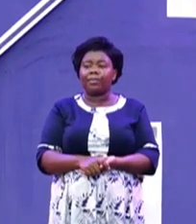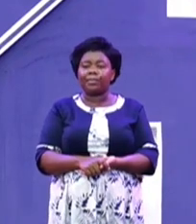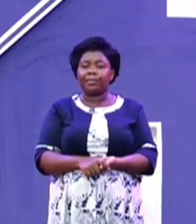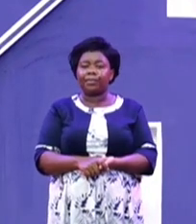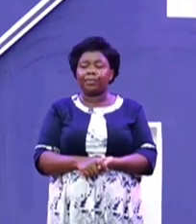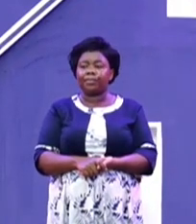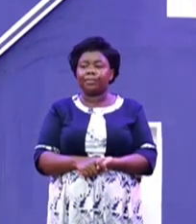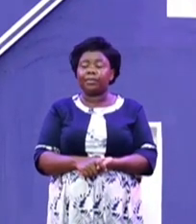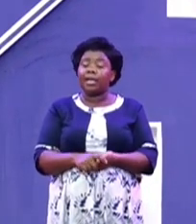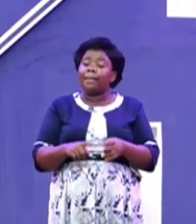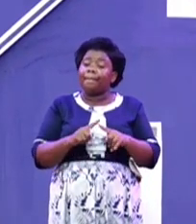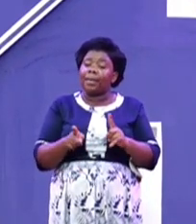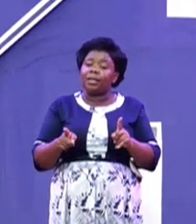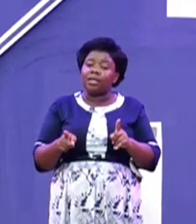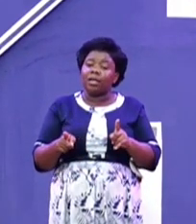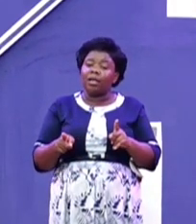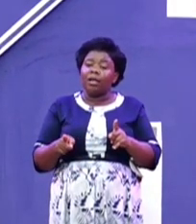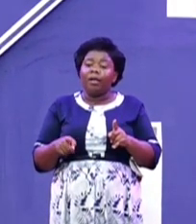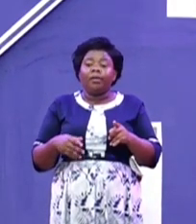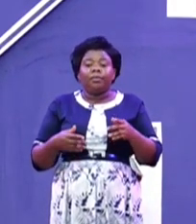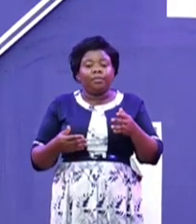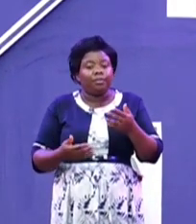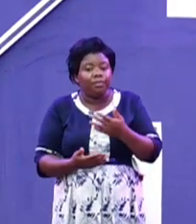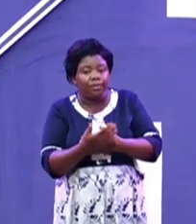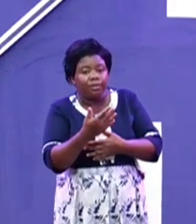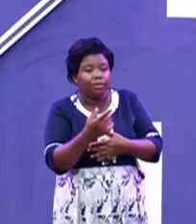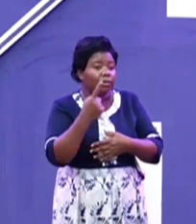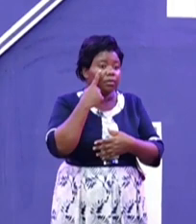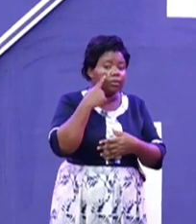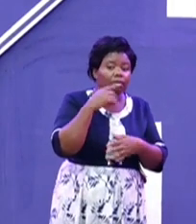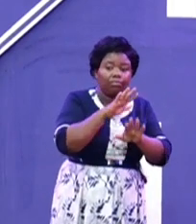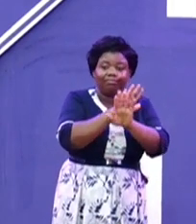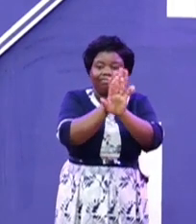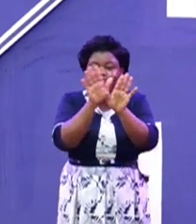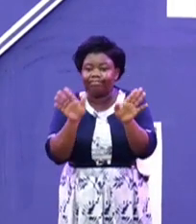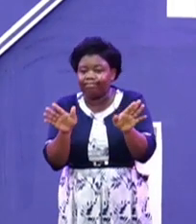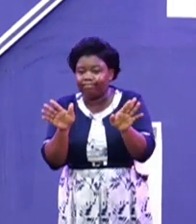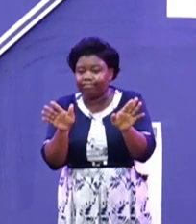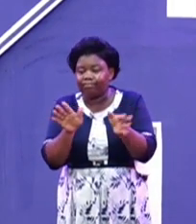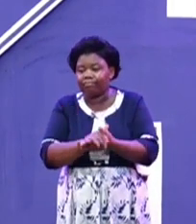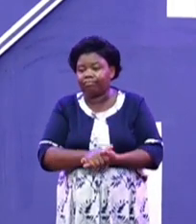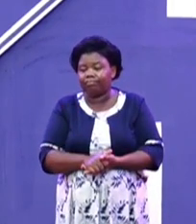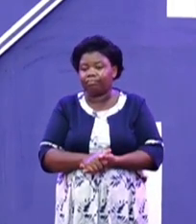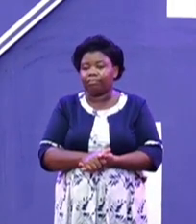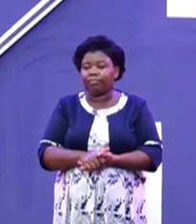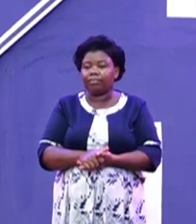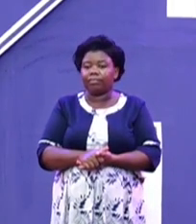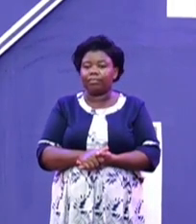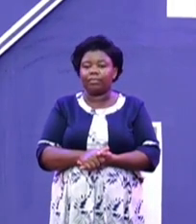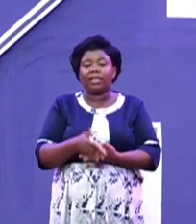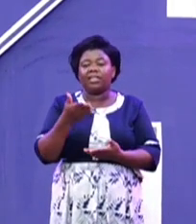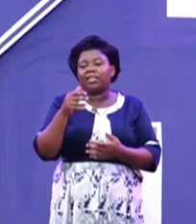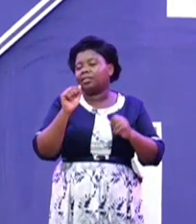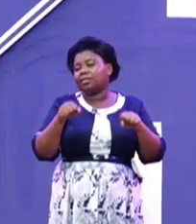you're blind. Naye okera kati olaba bulungi. You wake up when you're looking well. Ekyo